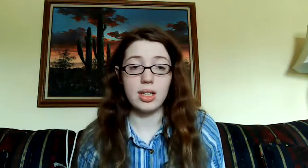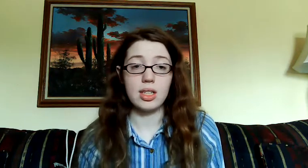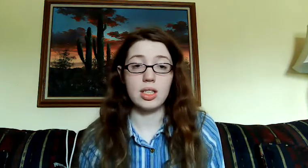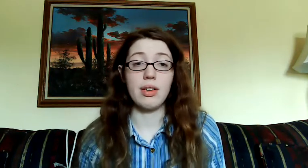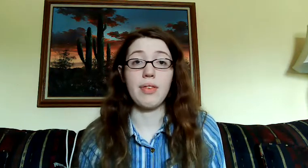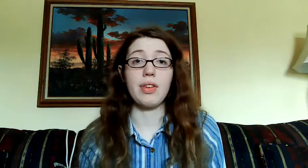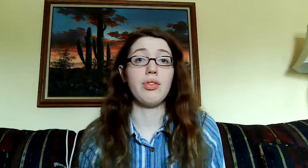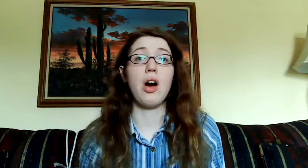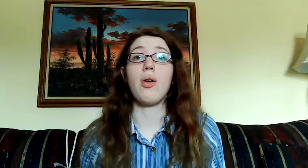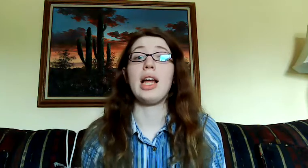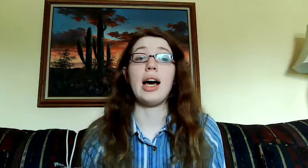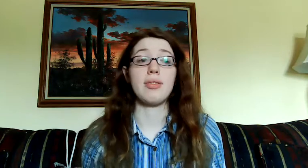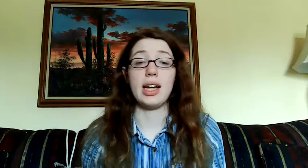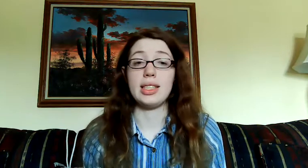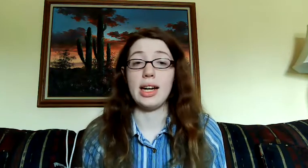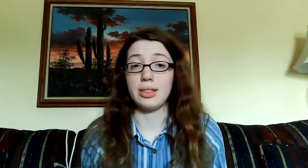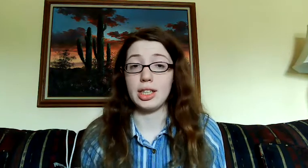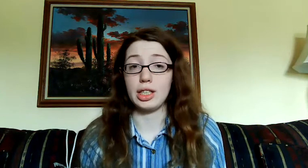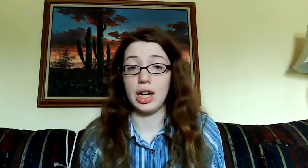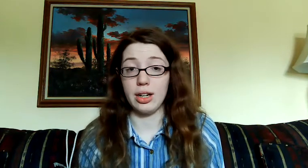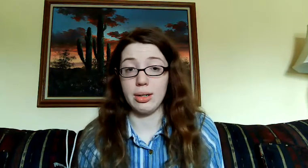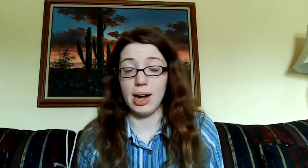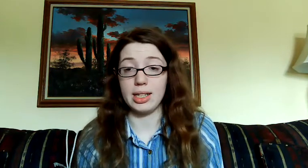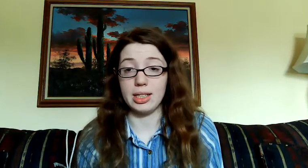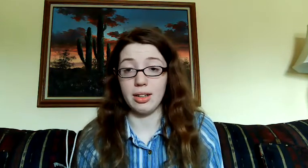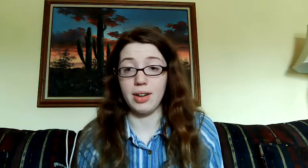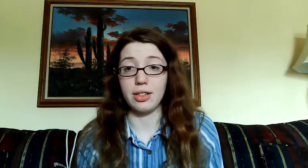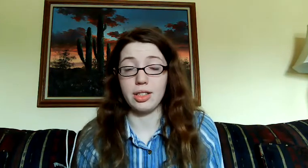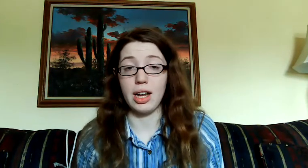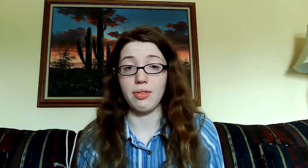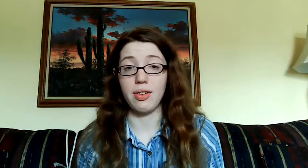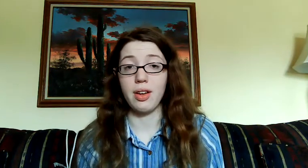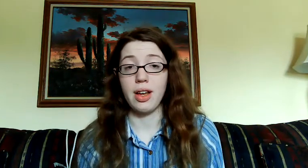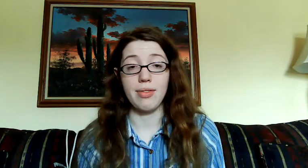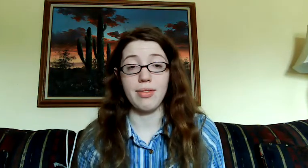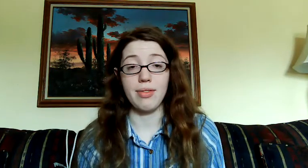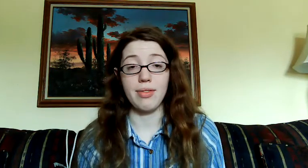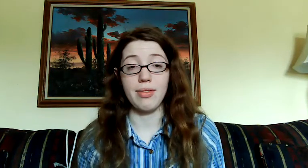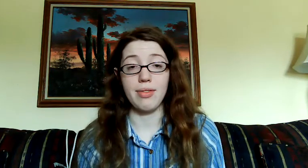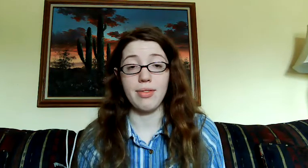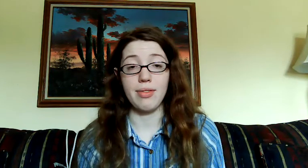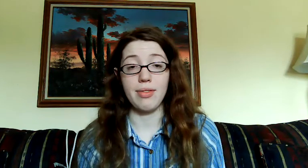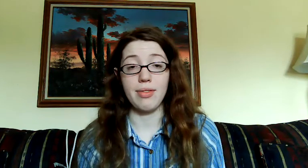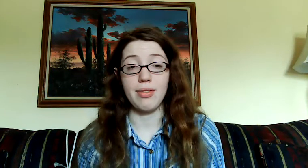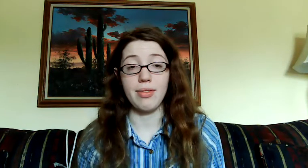even if you know a lot of signs out of your dictionary, you might still find yourself having to rely on classifiers.